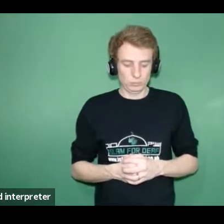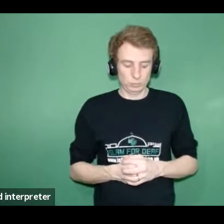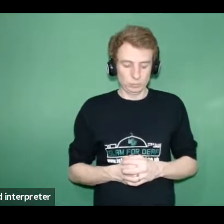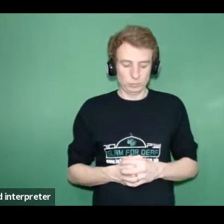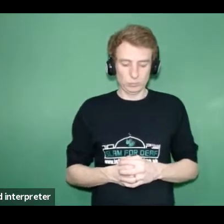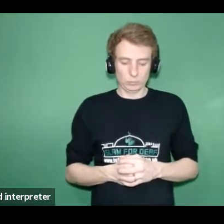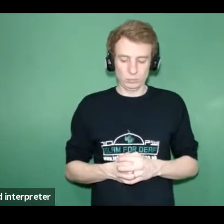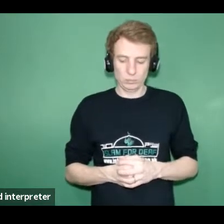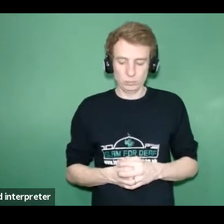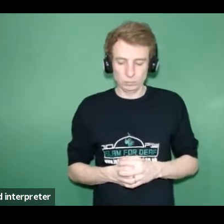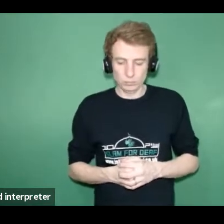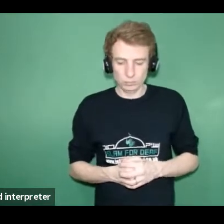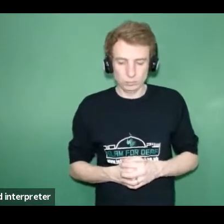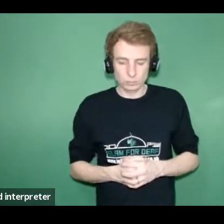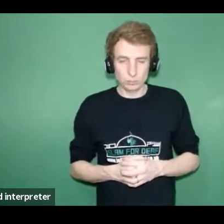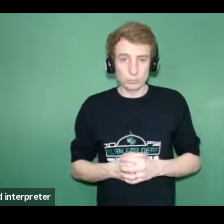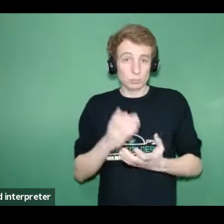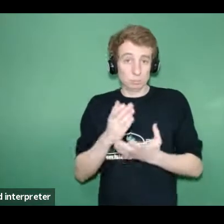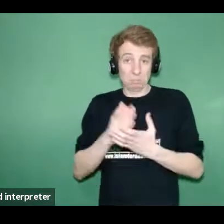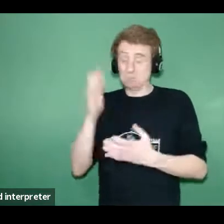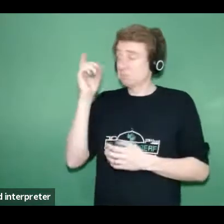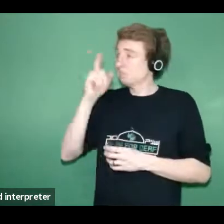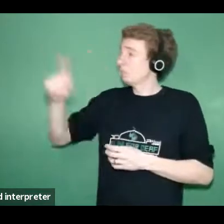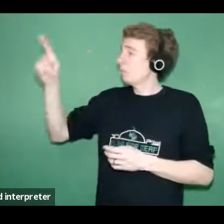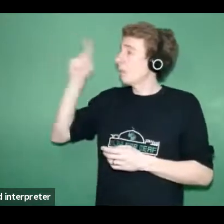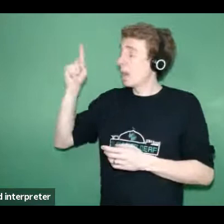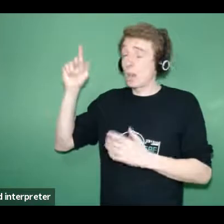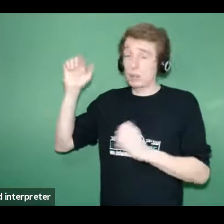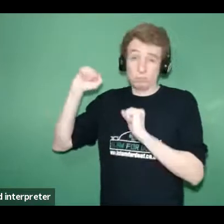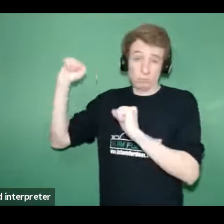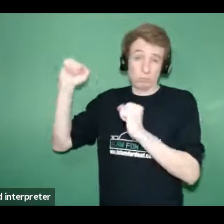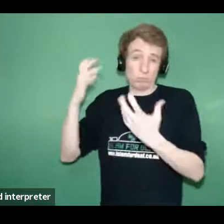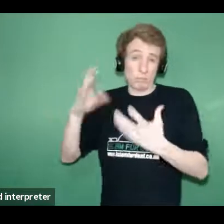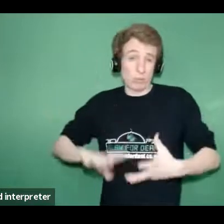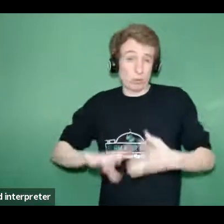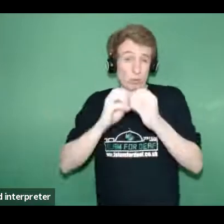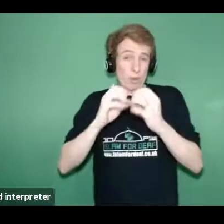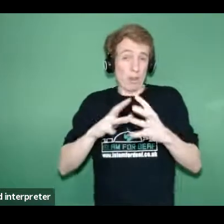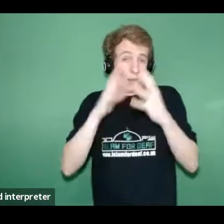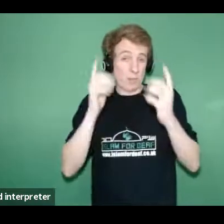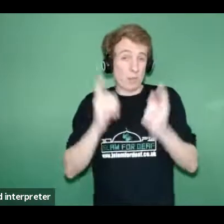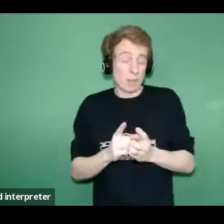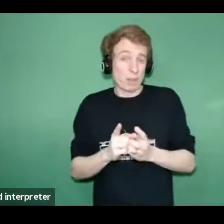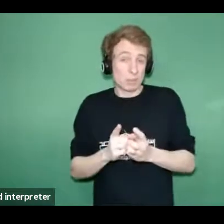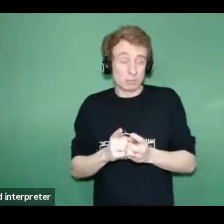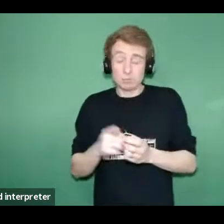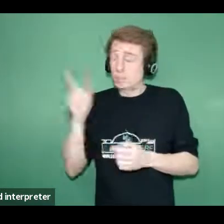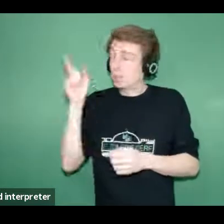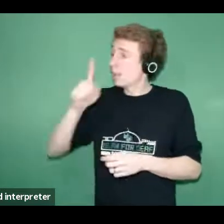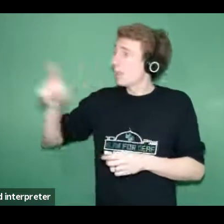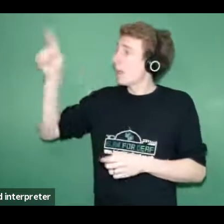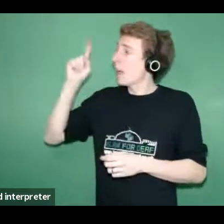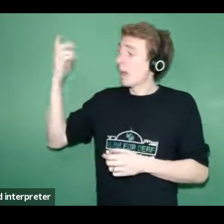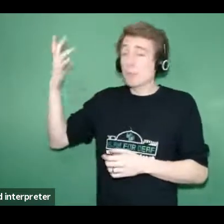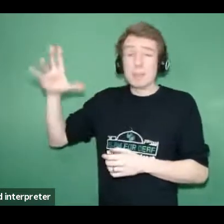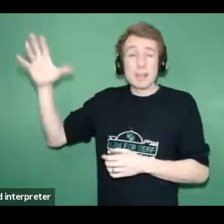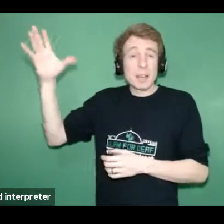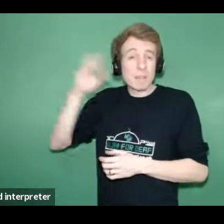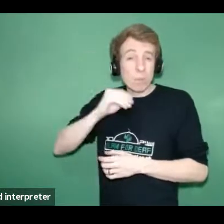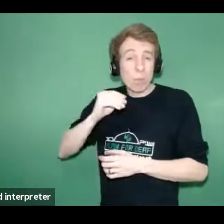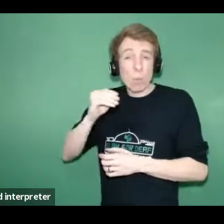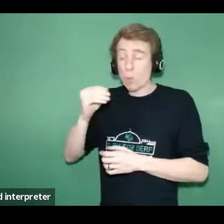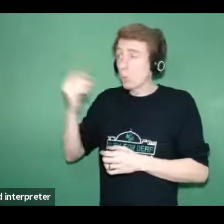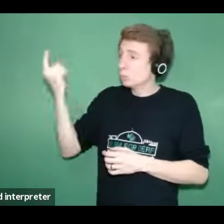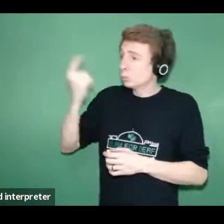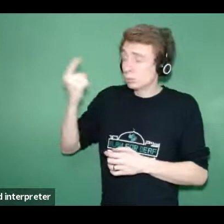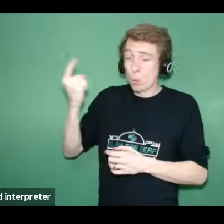And Allah is the one who created everything, and He also told us and informed us about the type